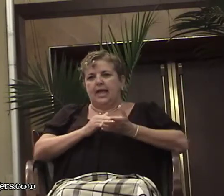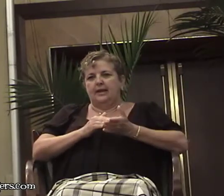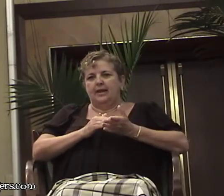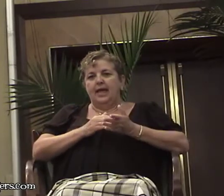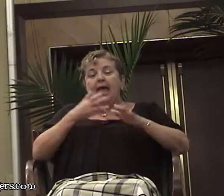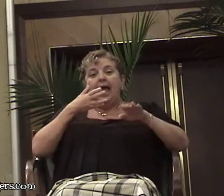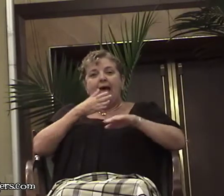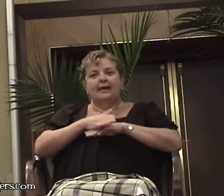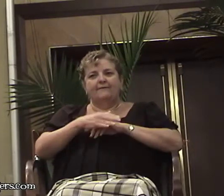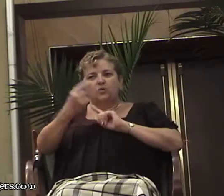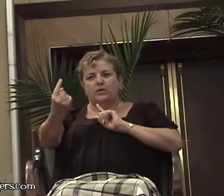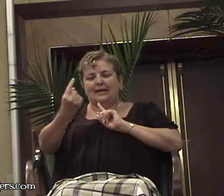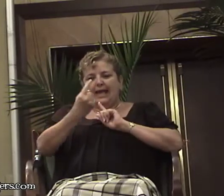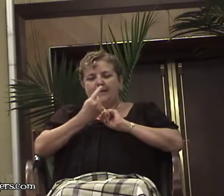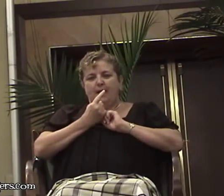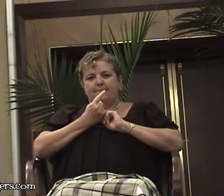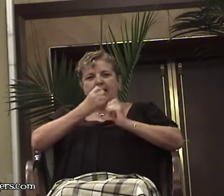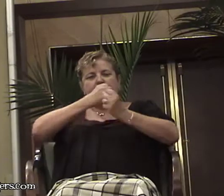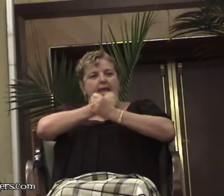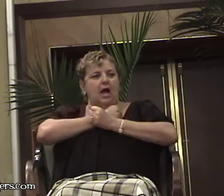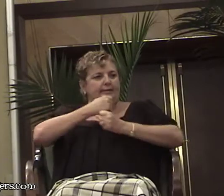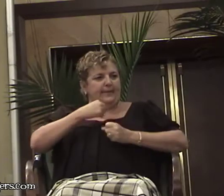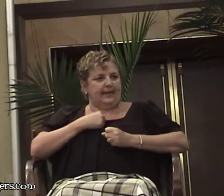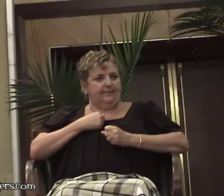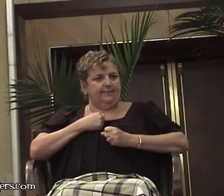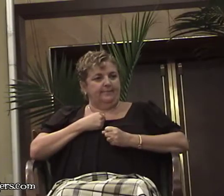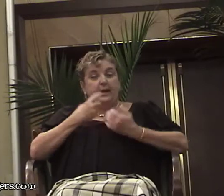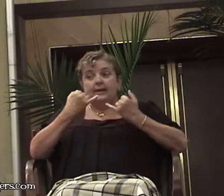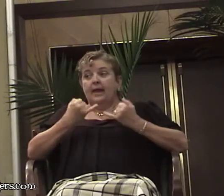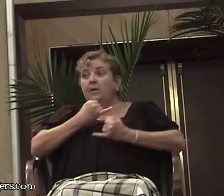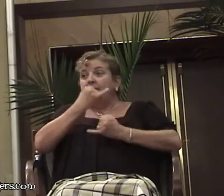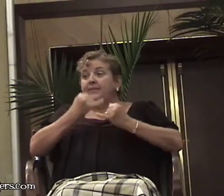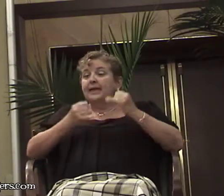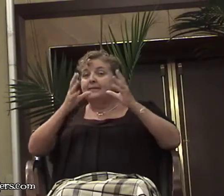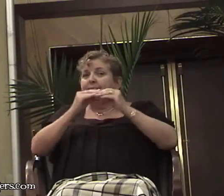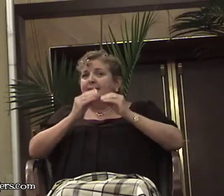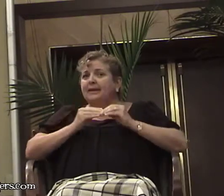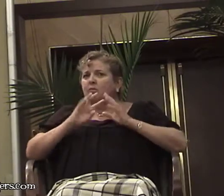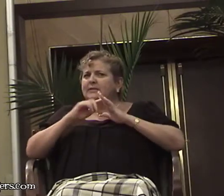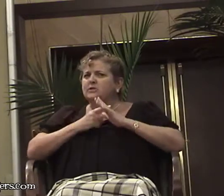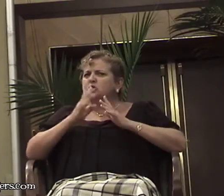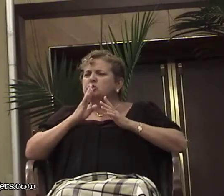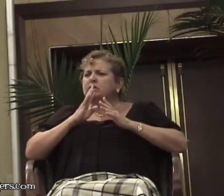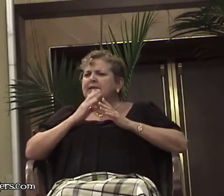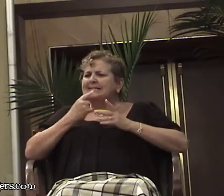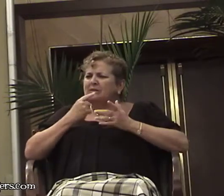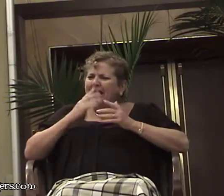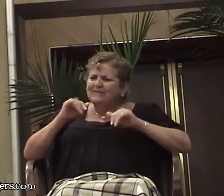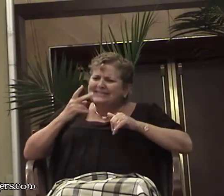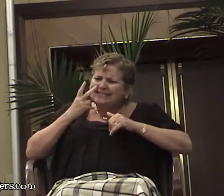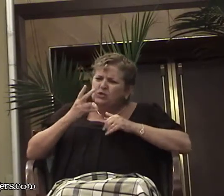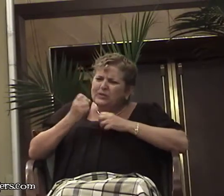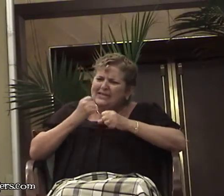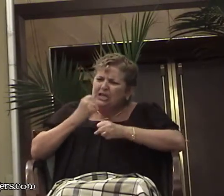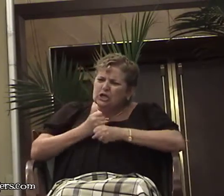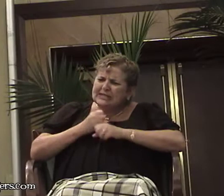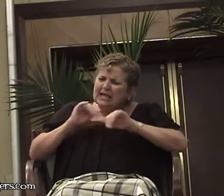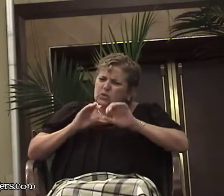was an incredible experience. Now at the end of the meeting, we start talking. I said, Bob, I ain't seen you in years. How you doing? He said, Bobby, I'm sober 3